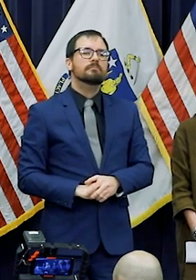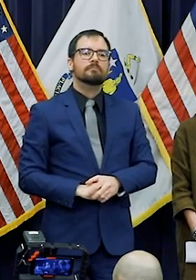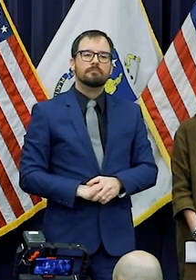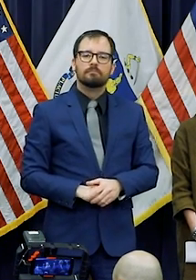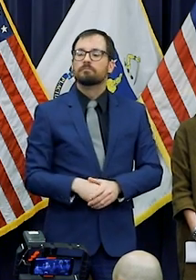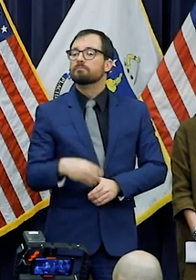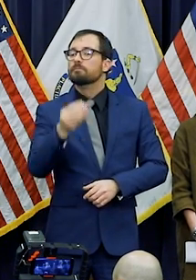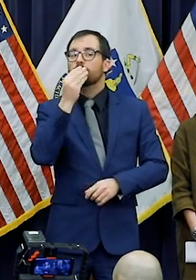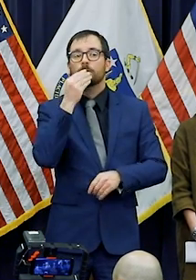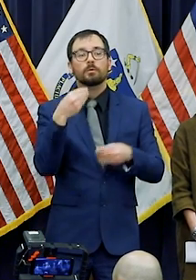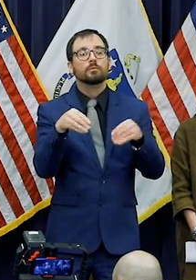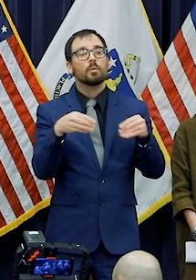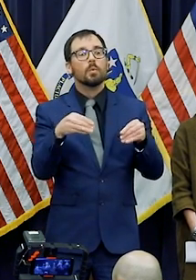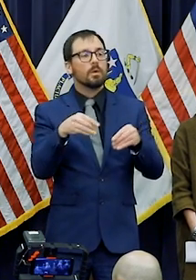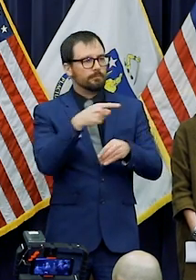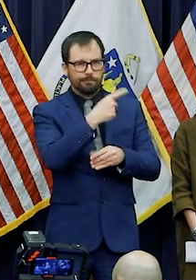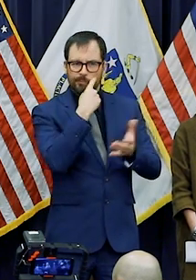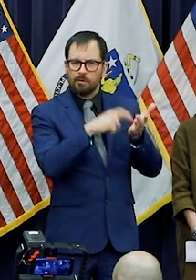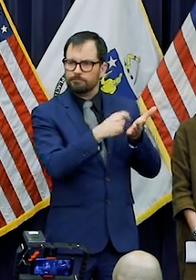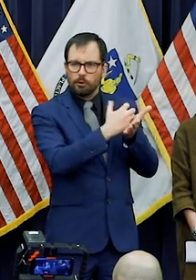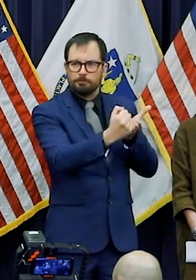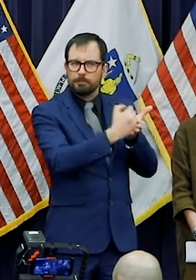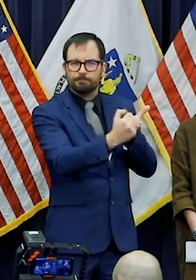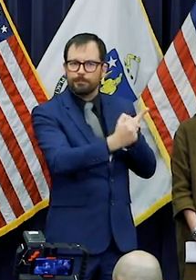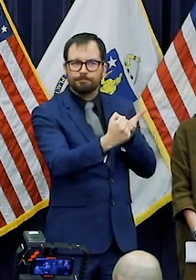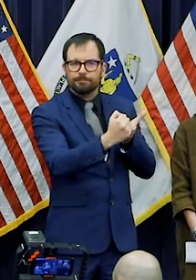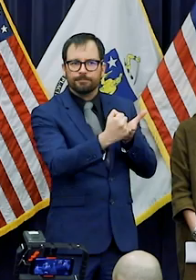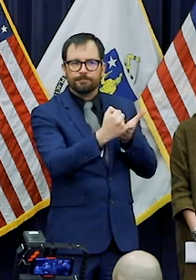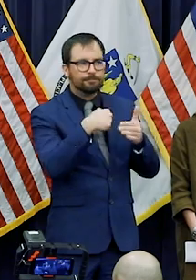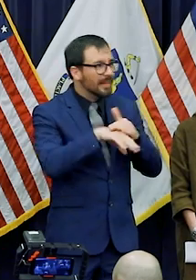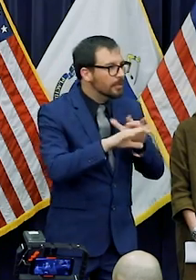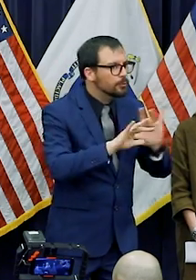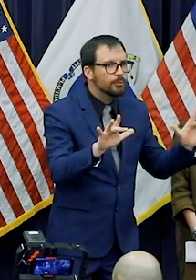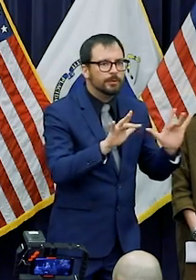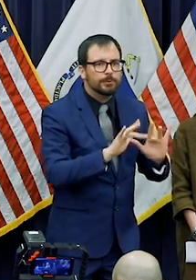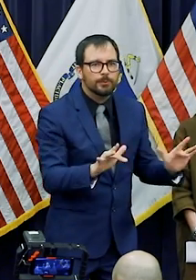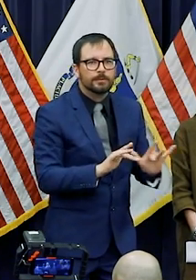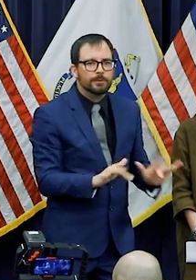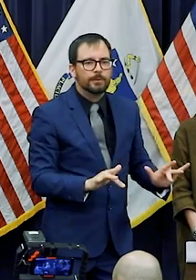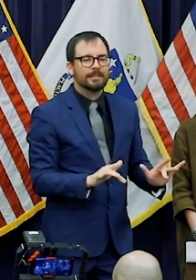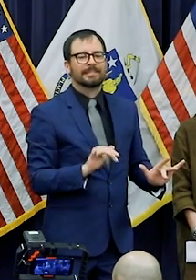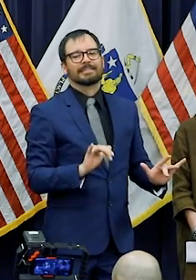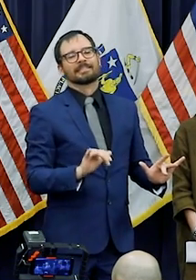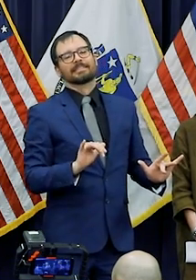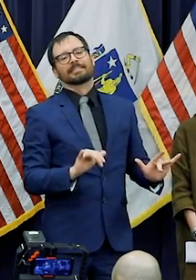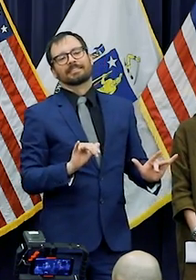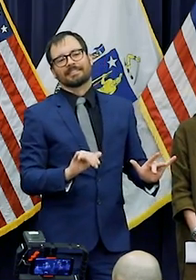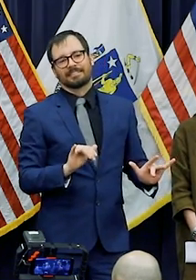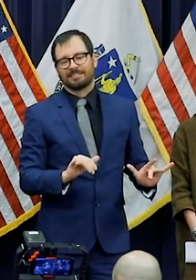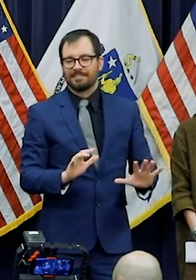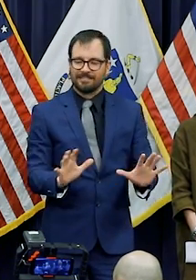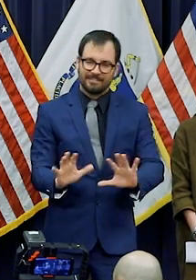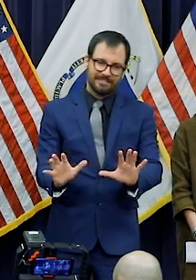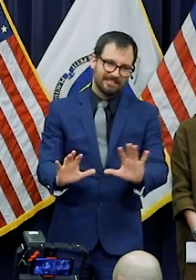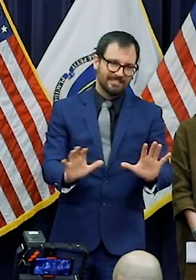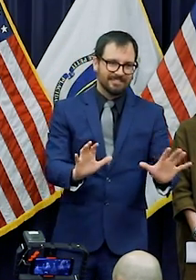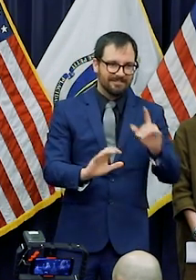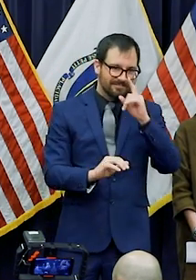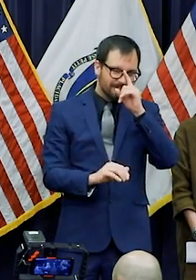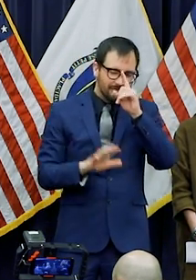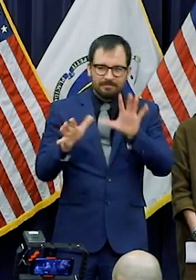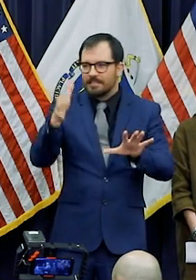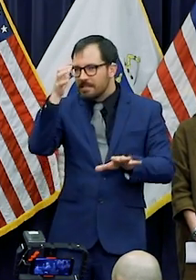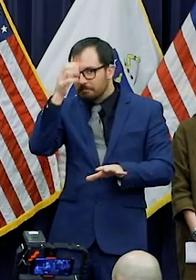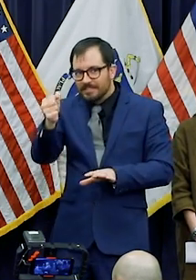perhaps going a little overboard to stock up on supplies. Please use common sense and moderation and avoid